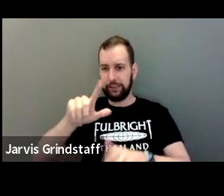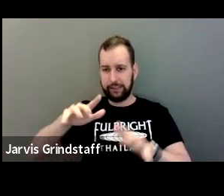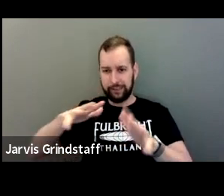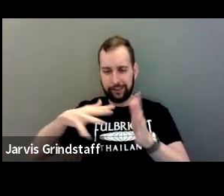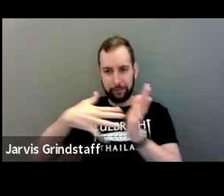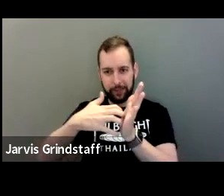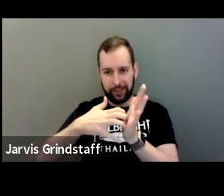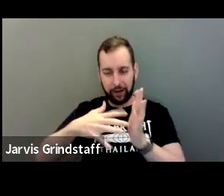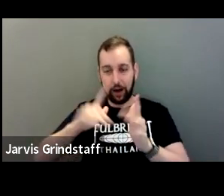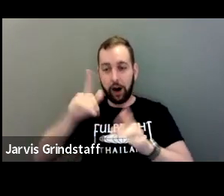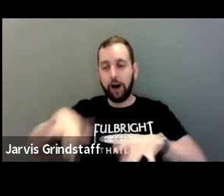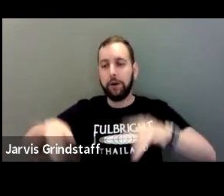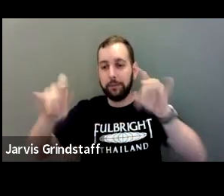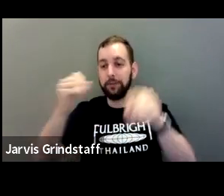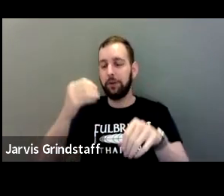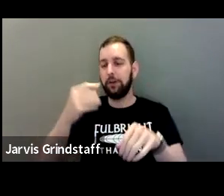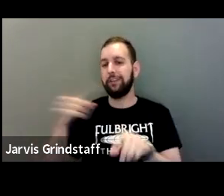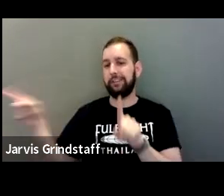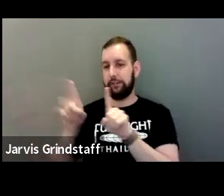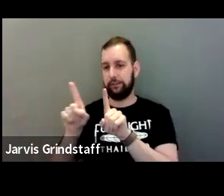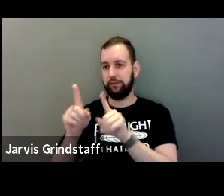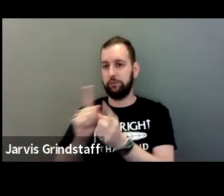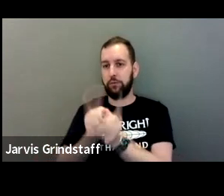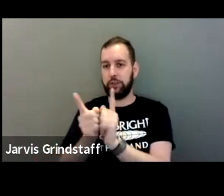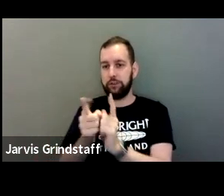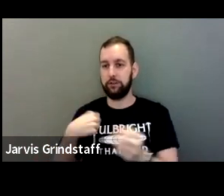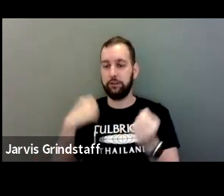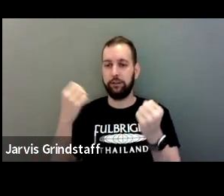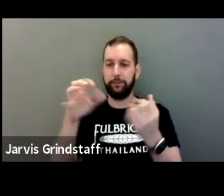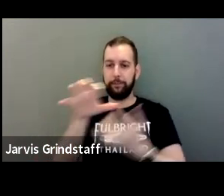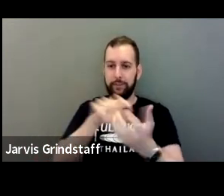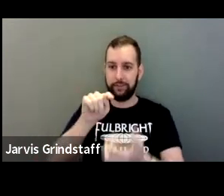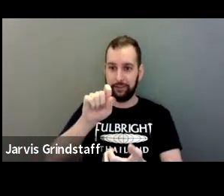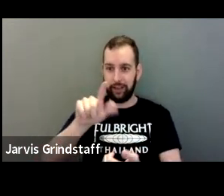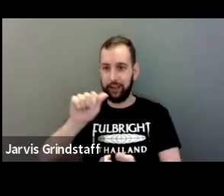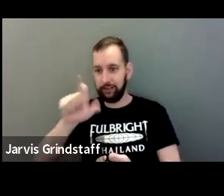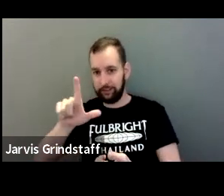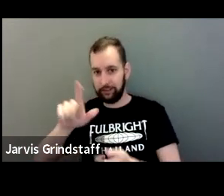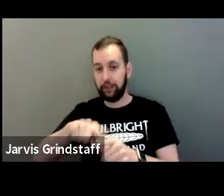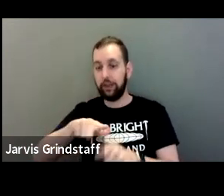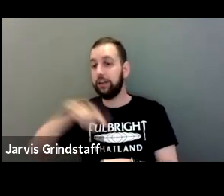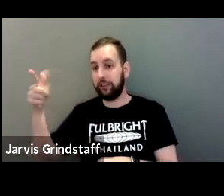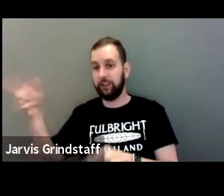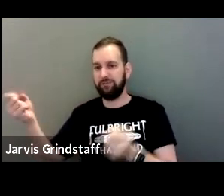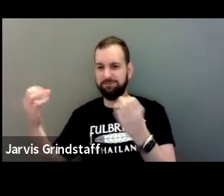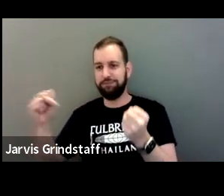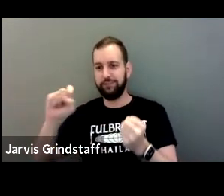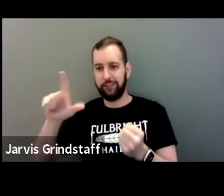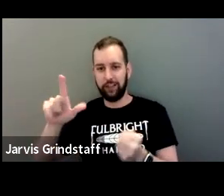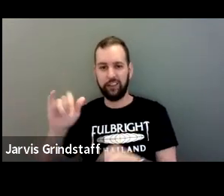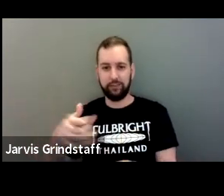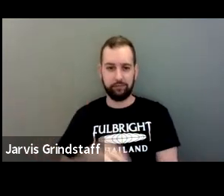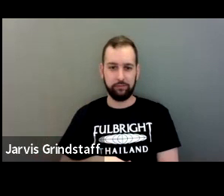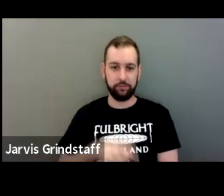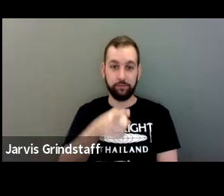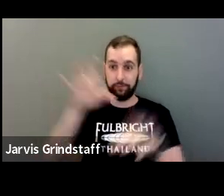And I think it was the first day I did not, I had to have a translator with me, an interpreter with me to translate